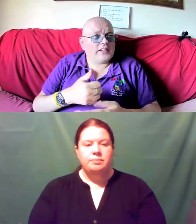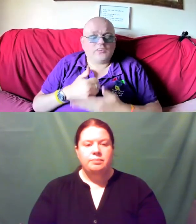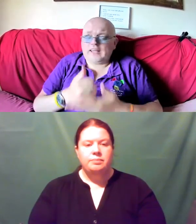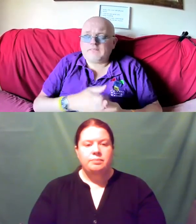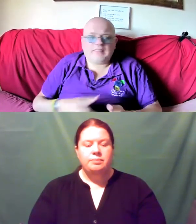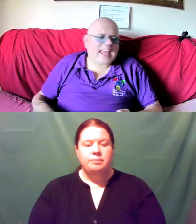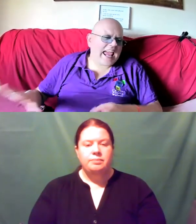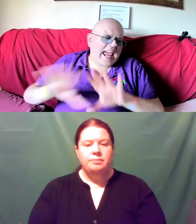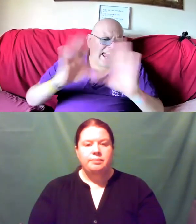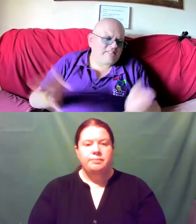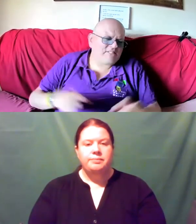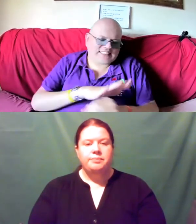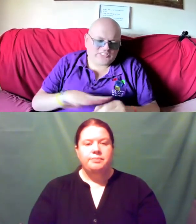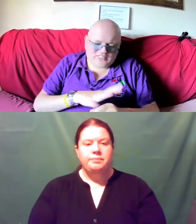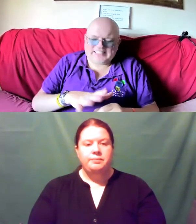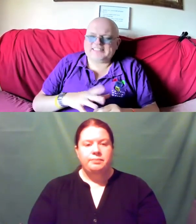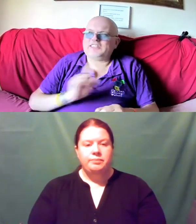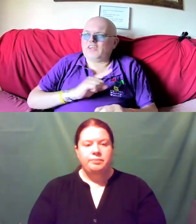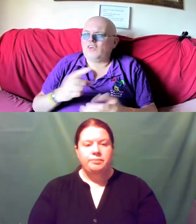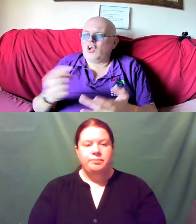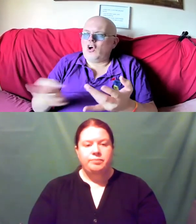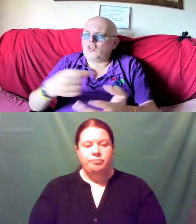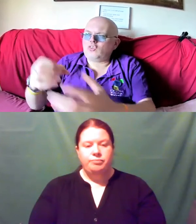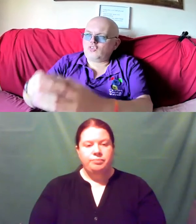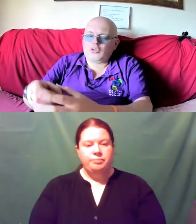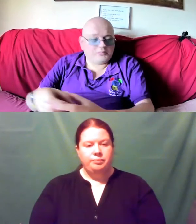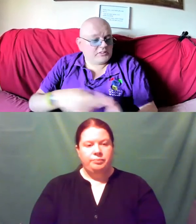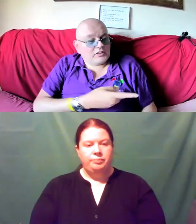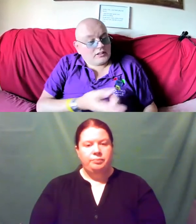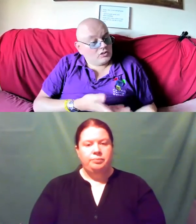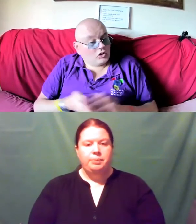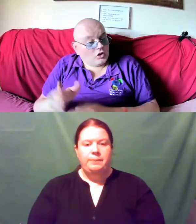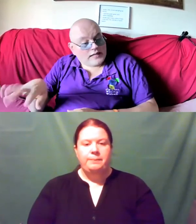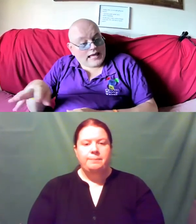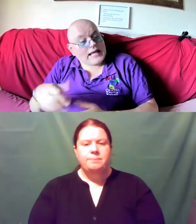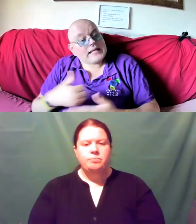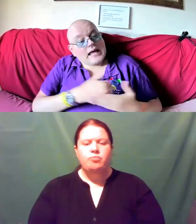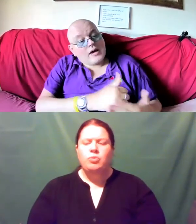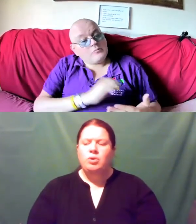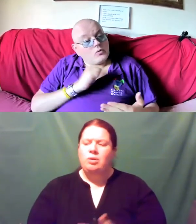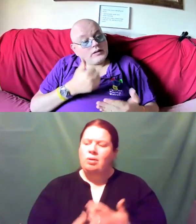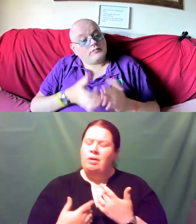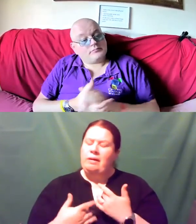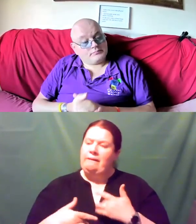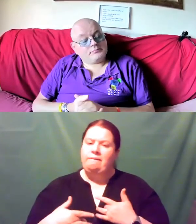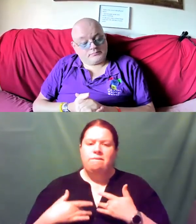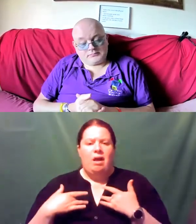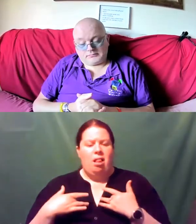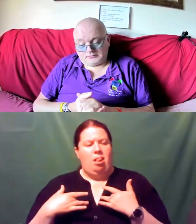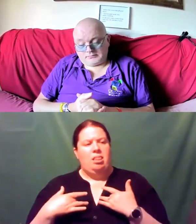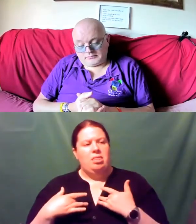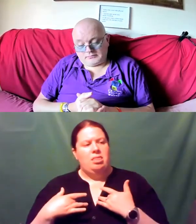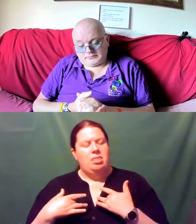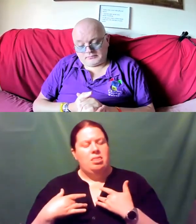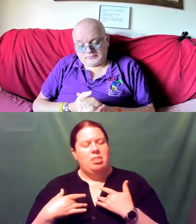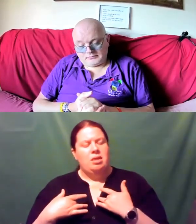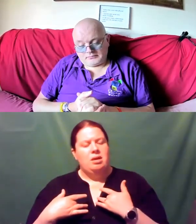direction or counseling or other support groups for particular needs. There's almost kind of a sense of, I think, you